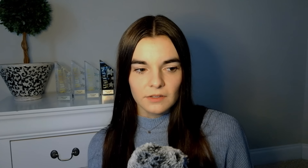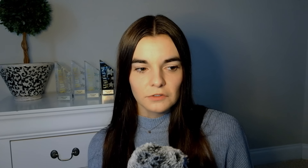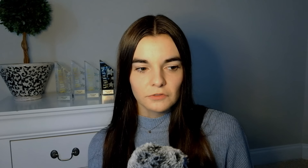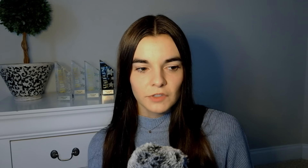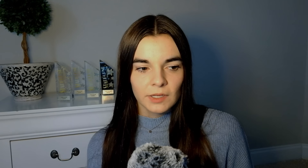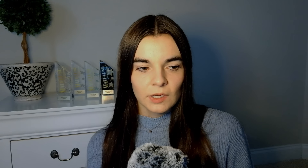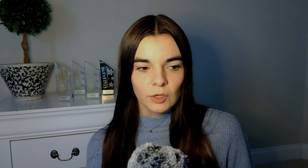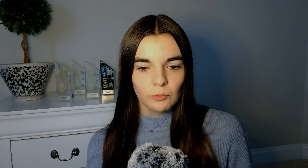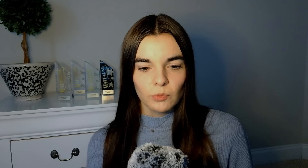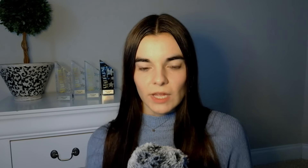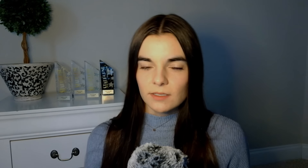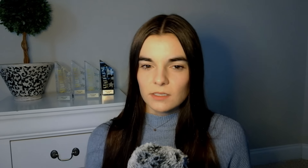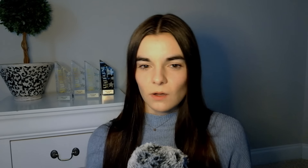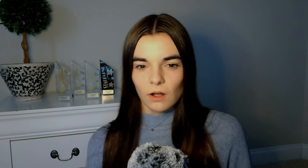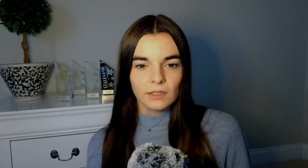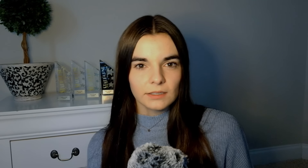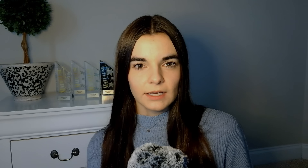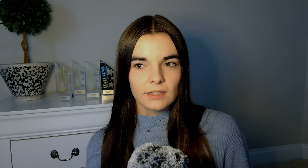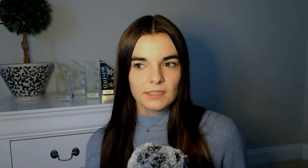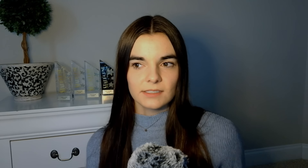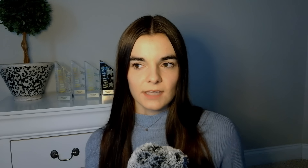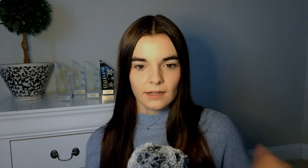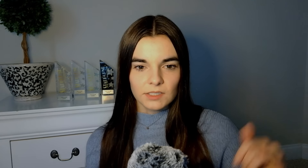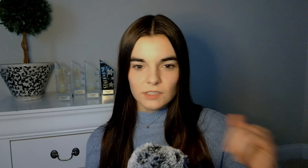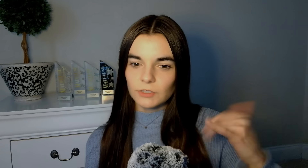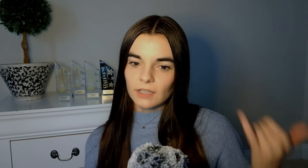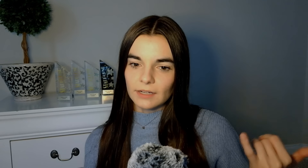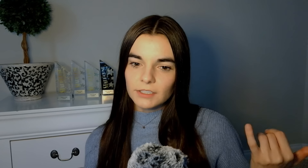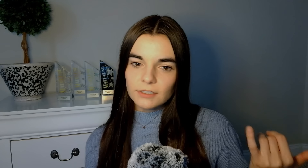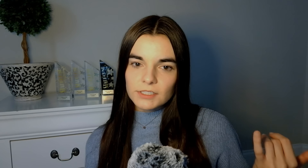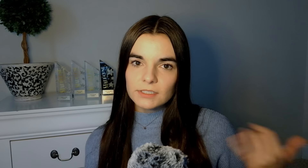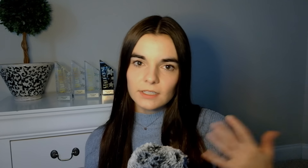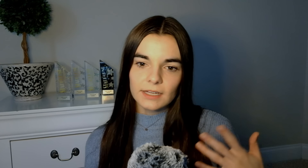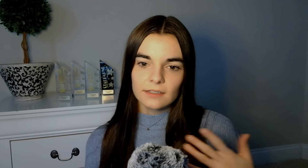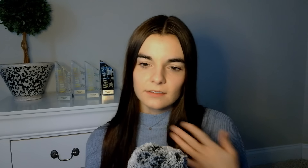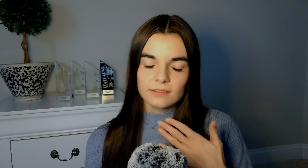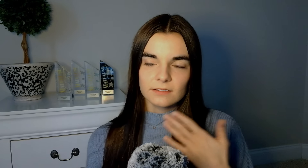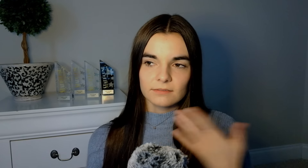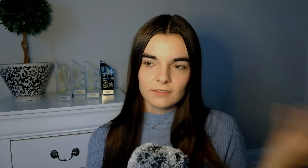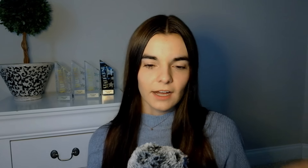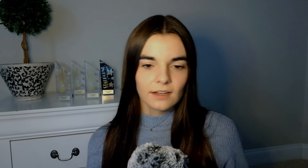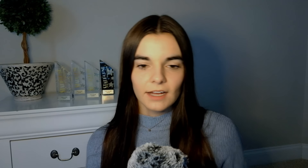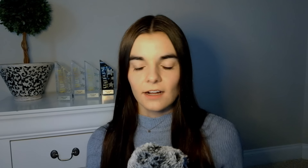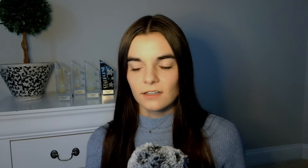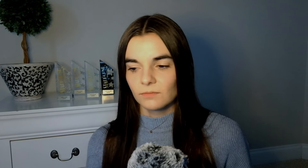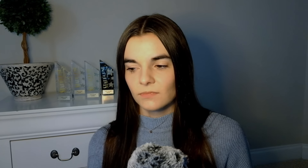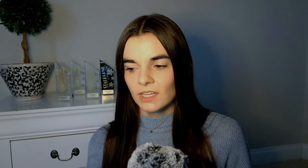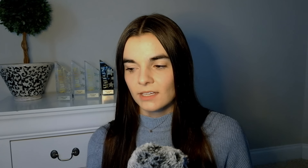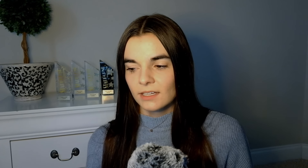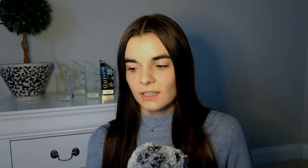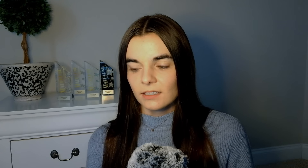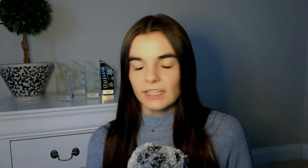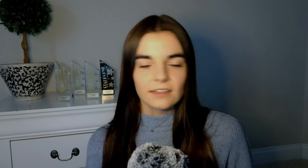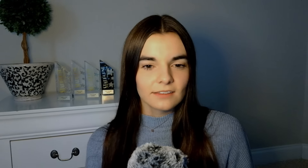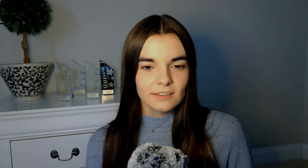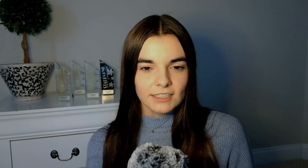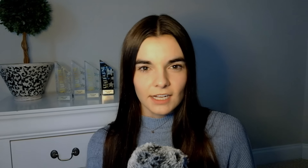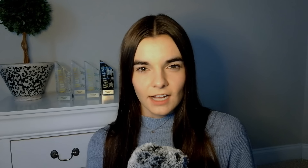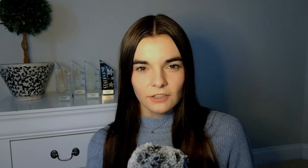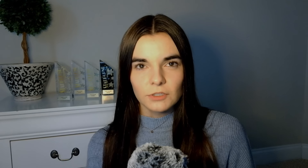of based on like the signs for letters. Like, yeah, like that's kind of how you